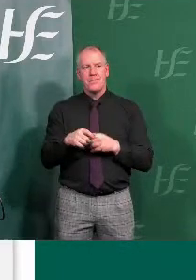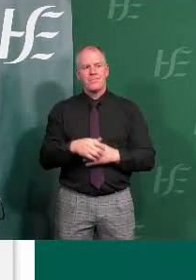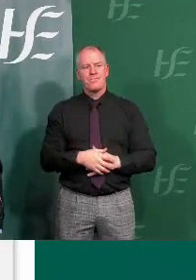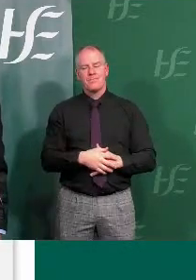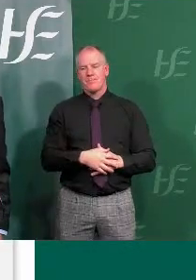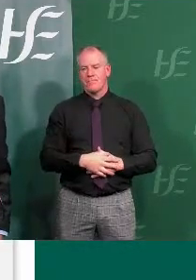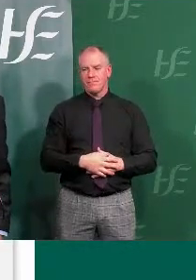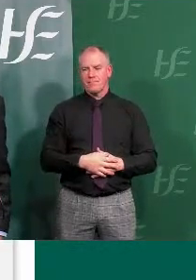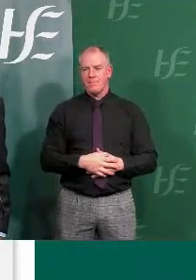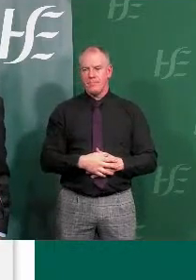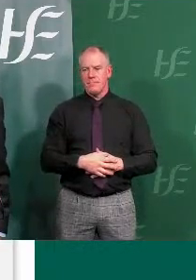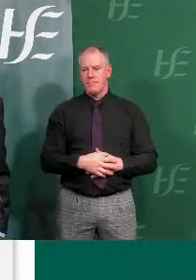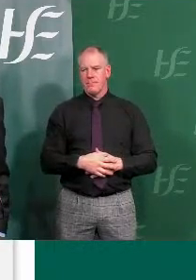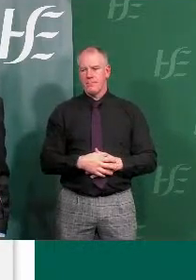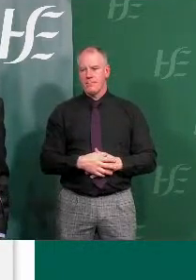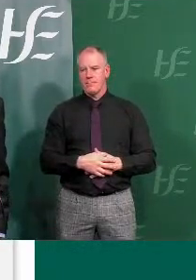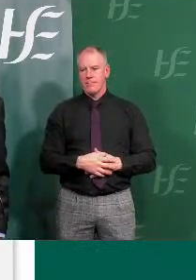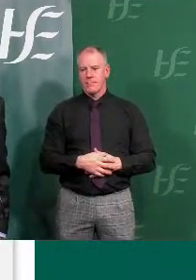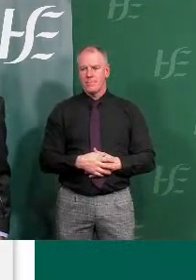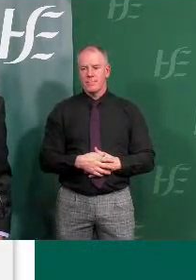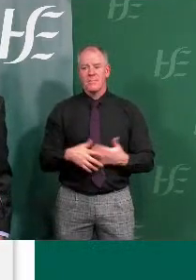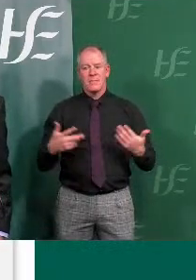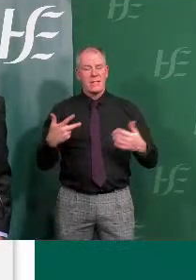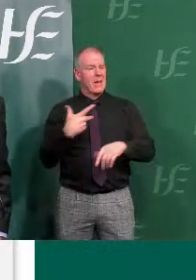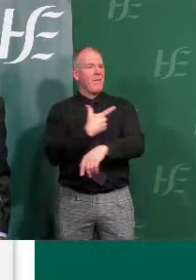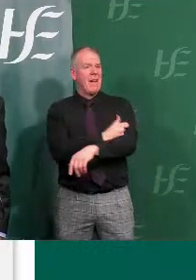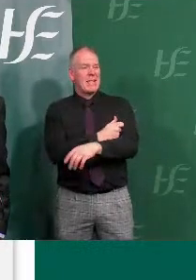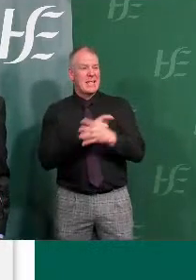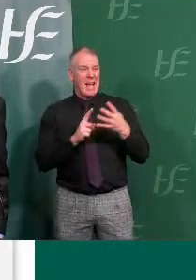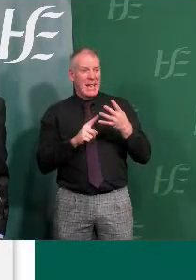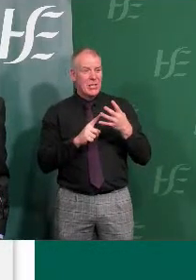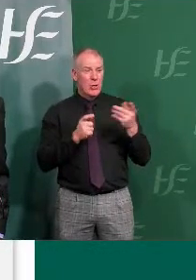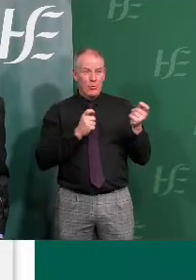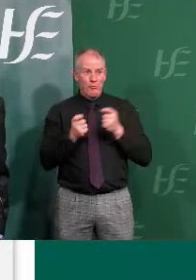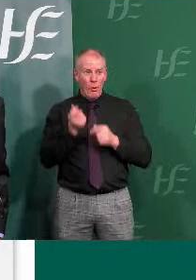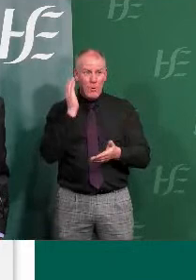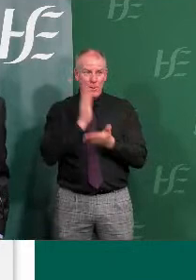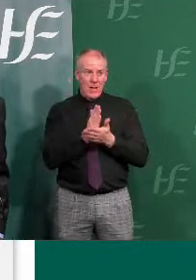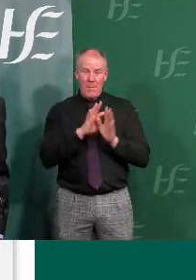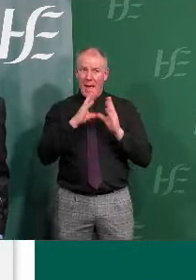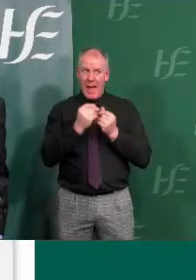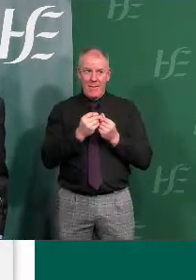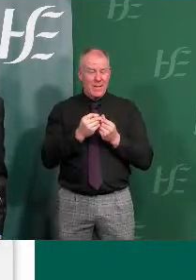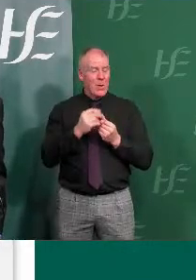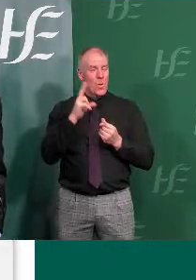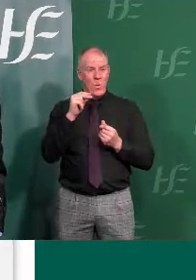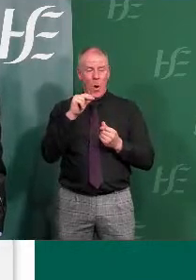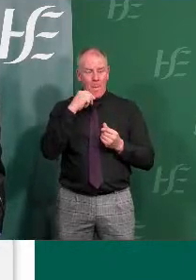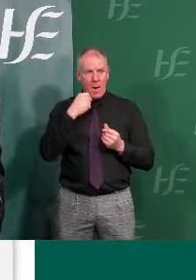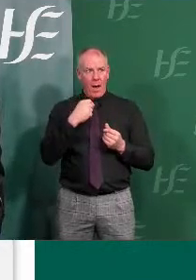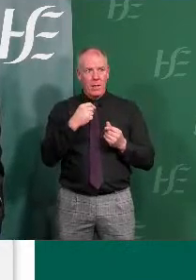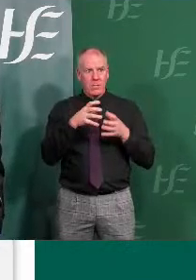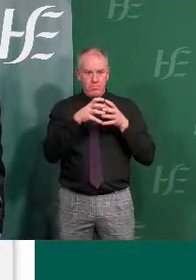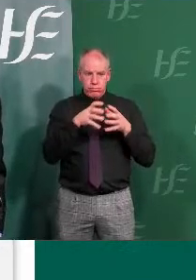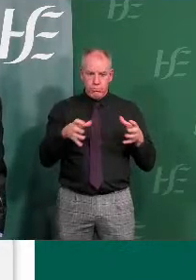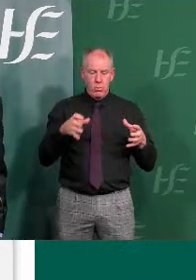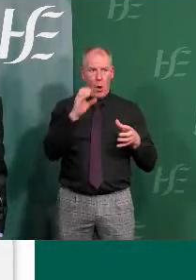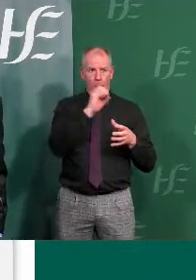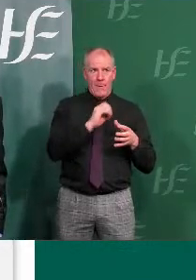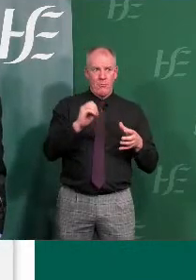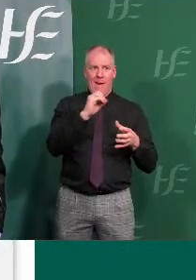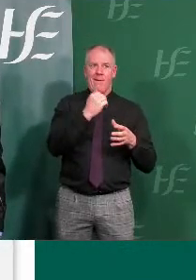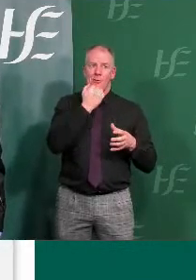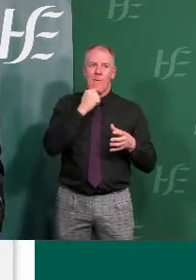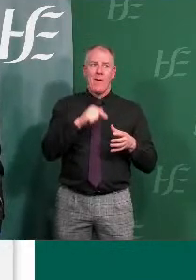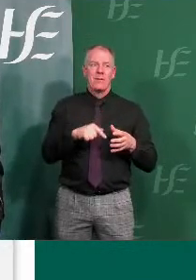or against severe illness. Vaccinations alone don't control these huge case numbers we're seeing, hence the additional public health